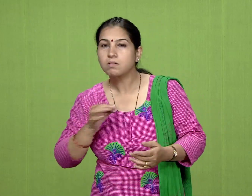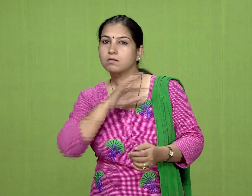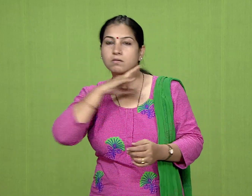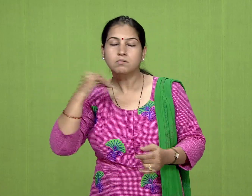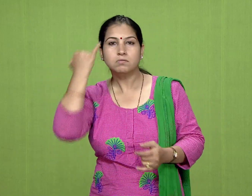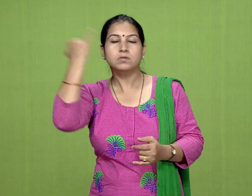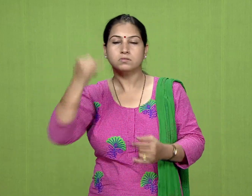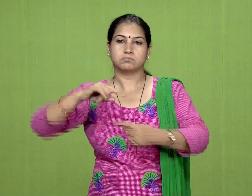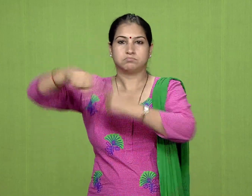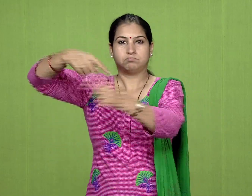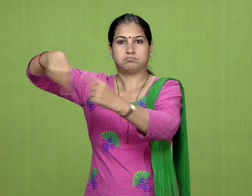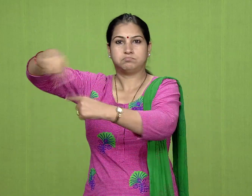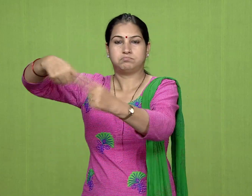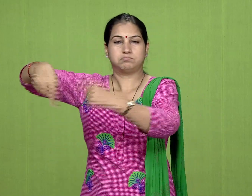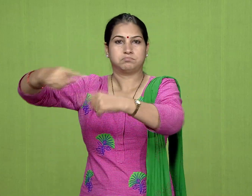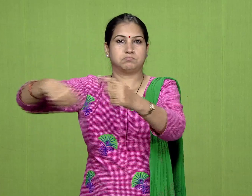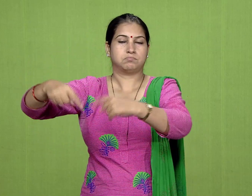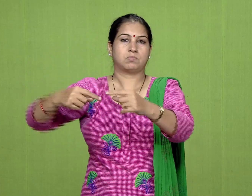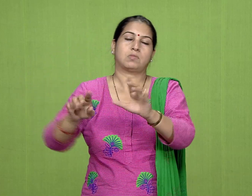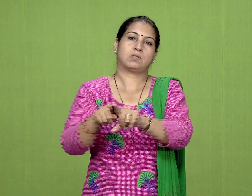The yarn is wound on different packages